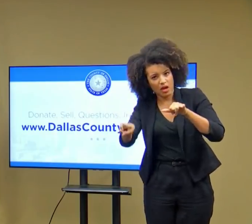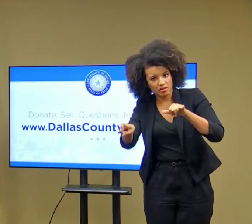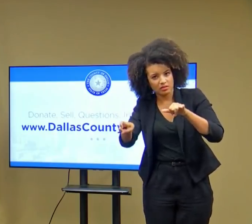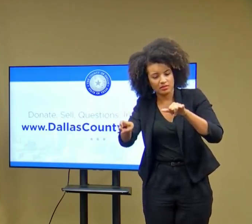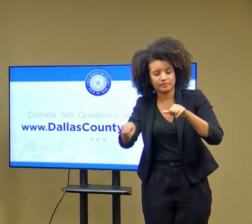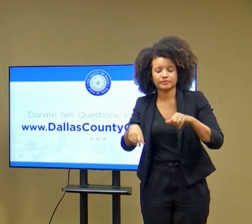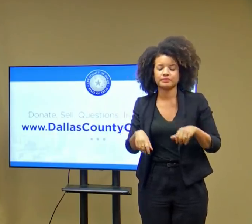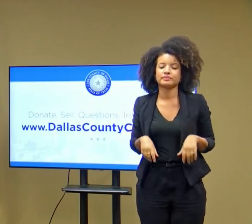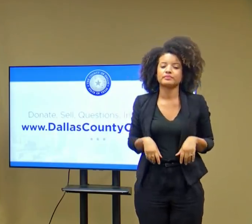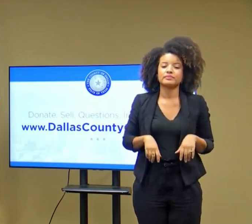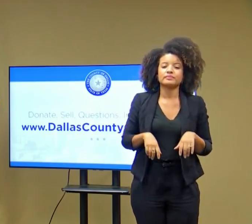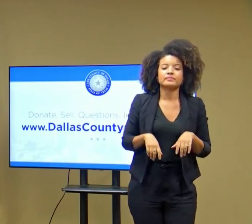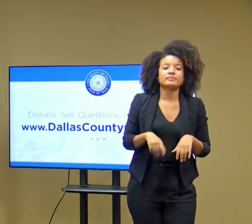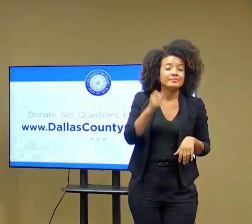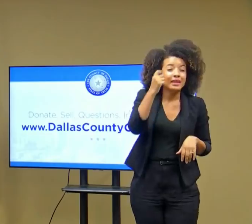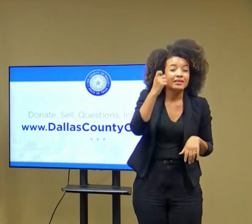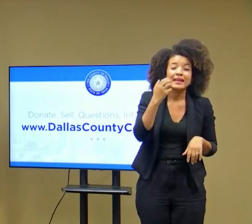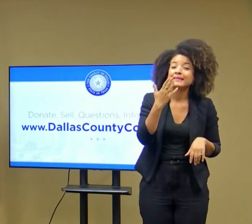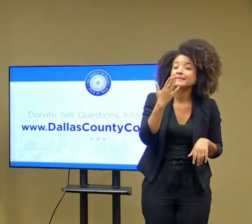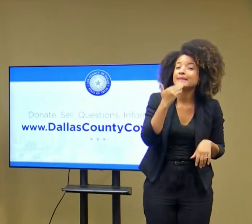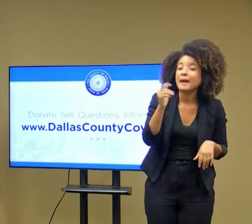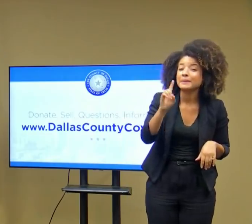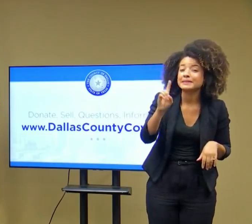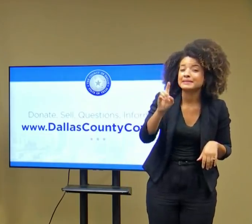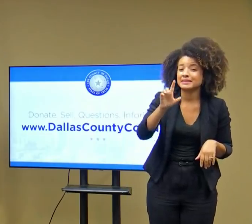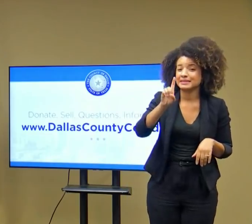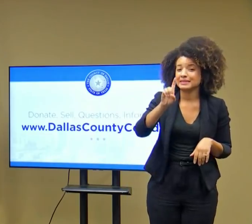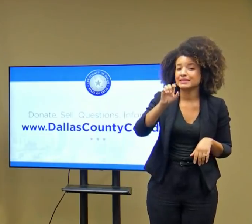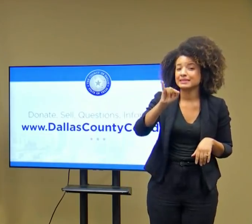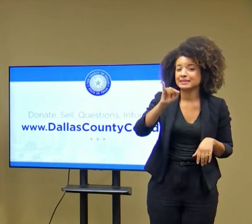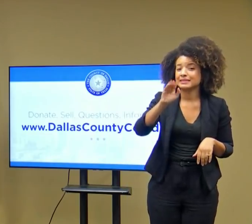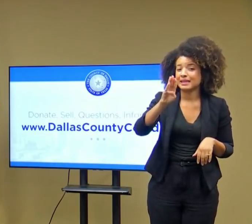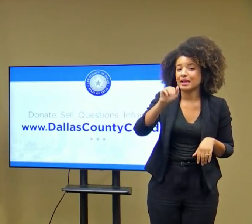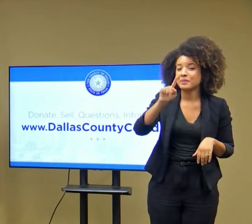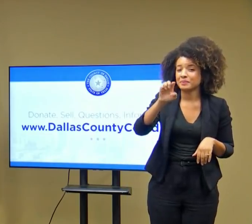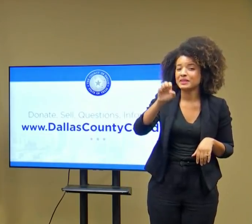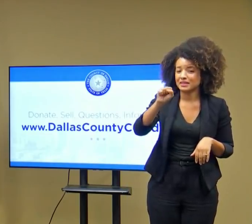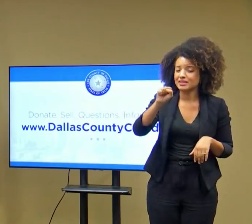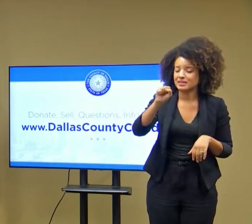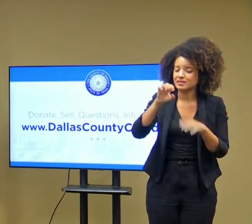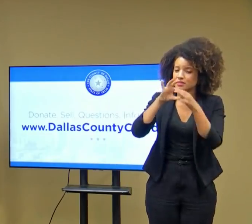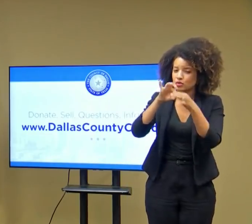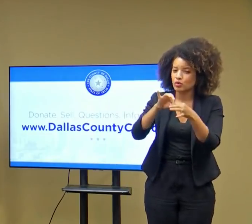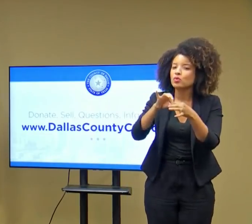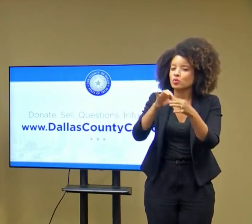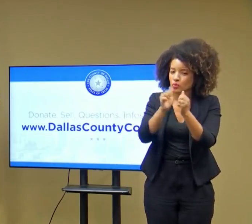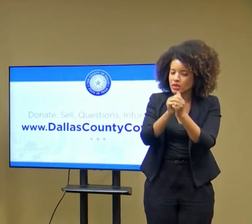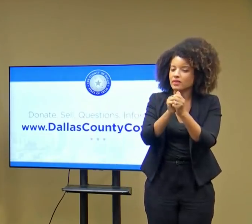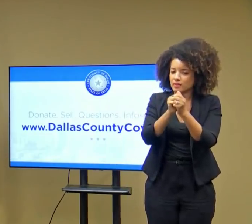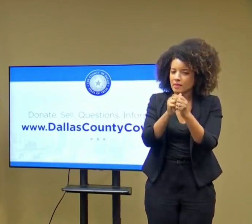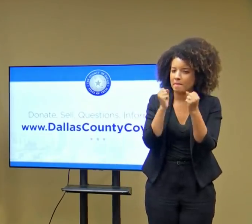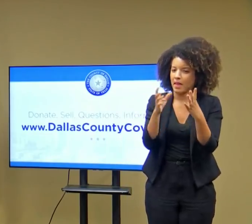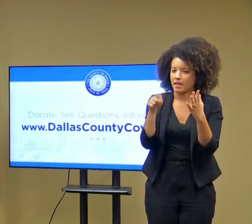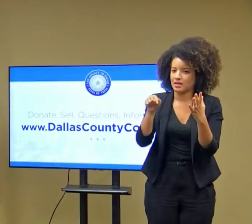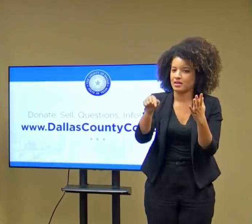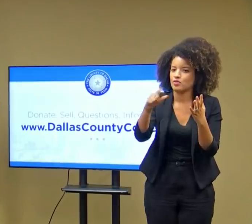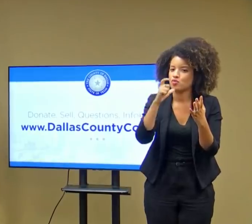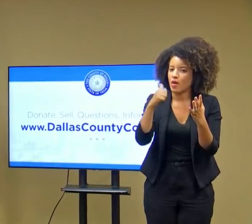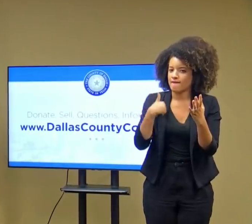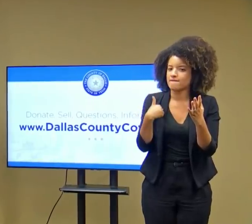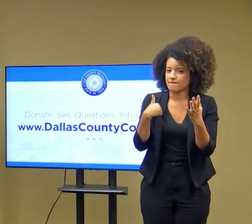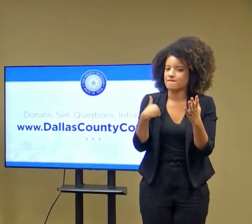diabetes has been an underlying high-risk condition in about 29% of all the